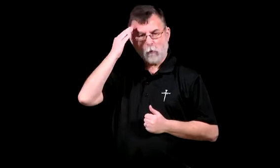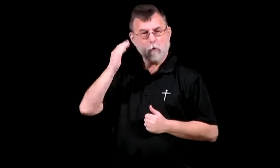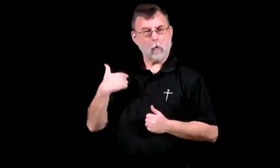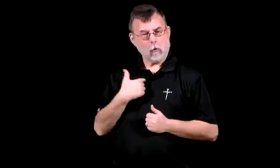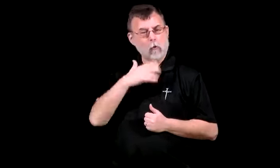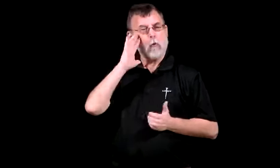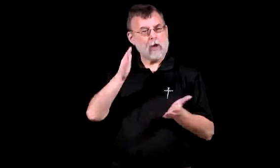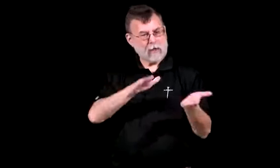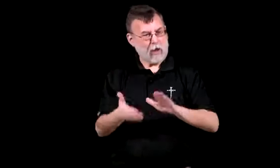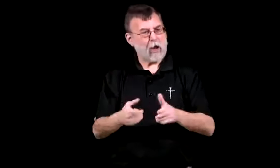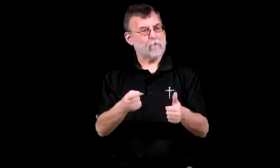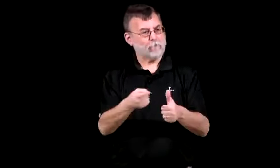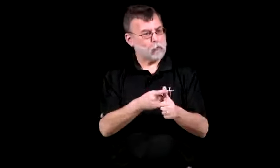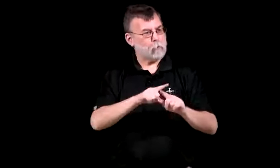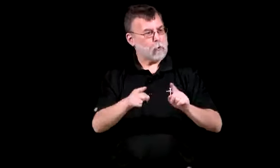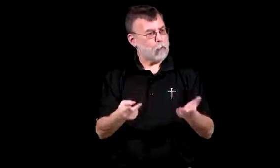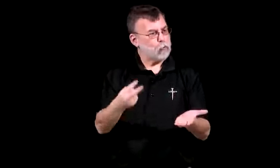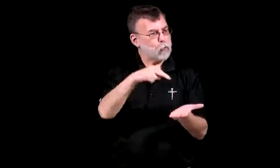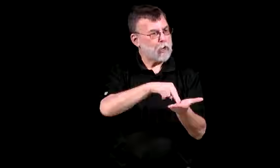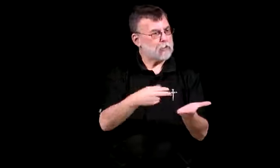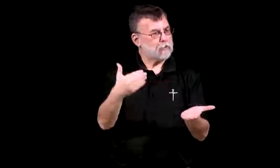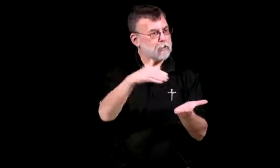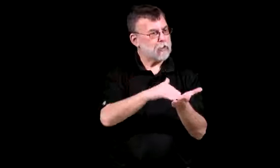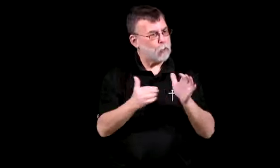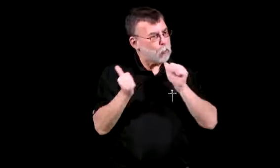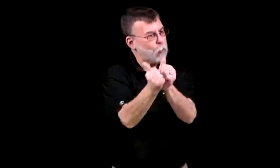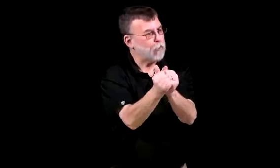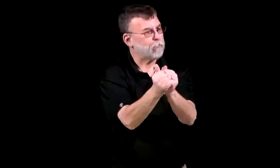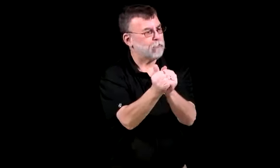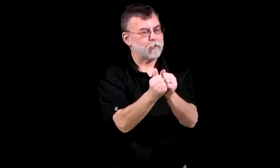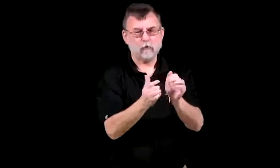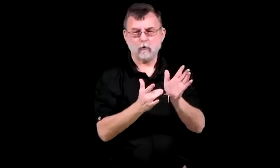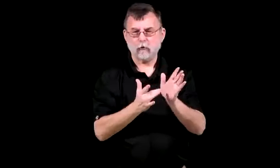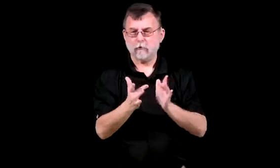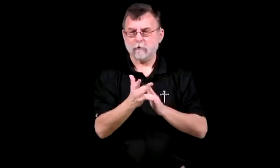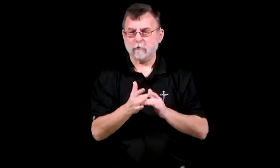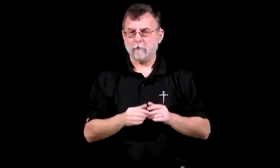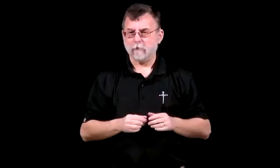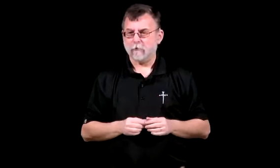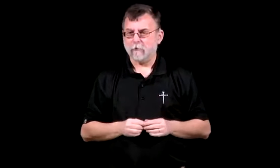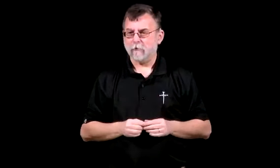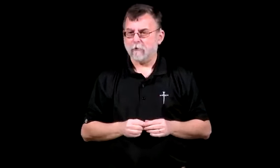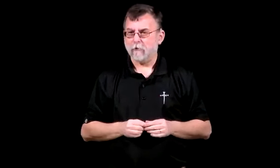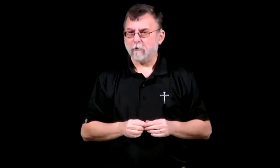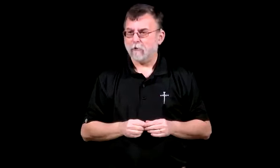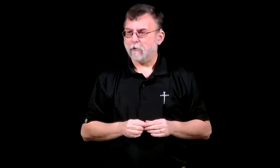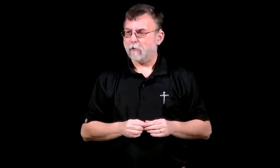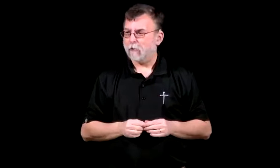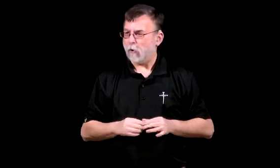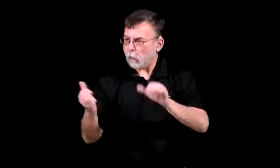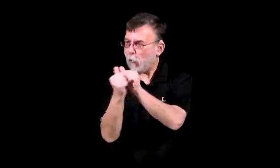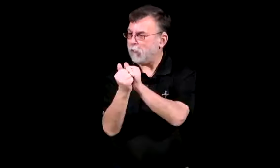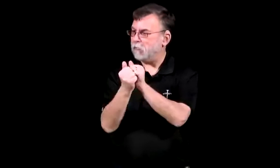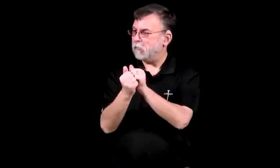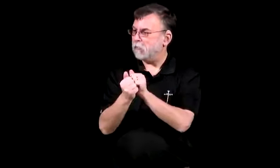And we know that we will die first, as everybody who is human will, but then we will be with